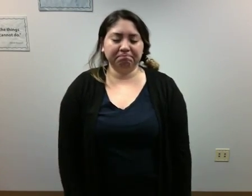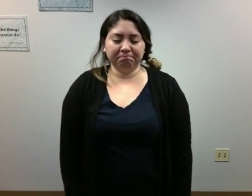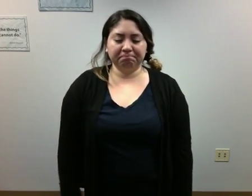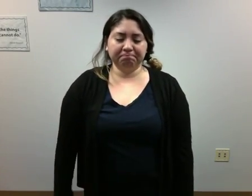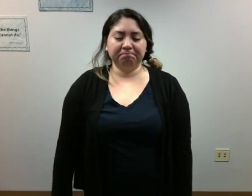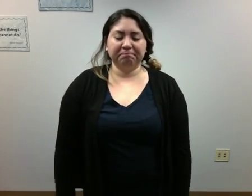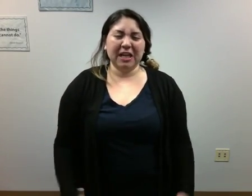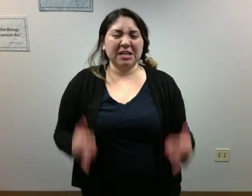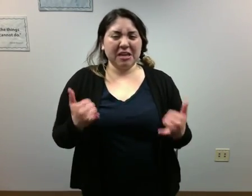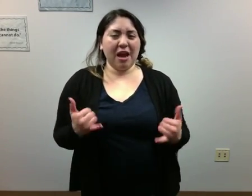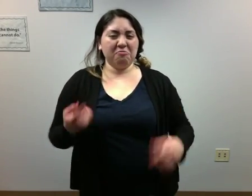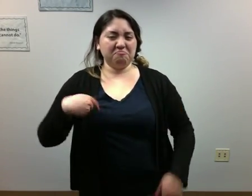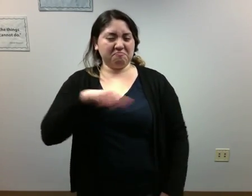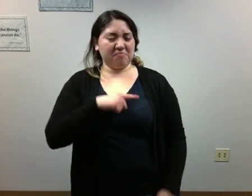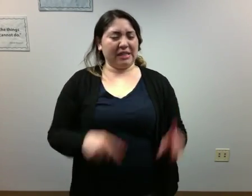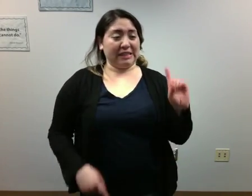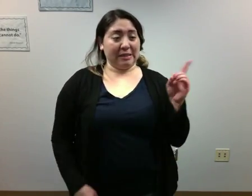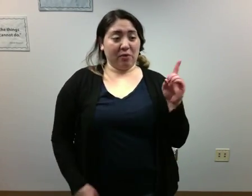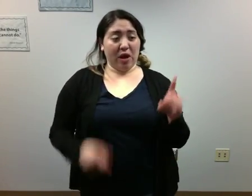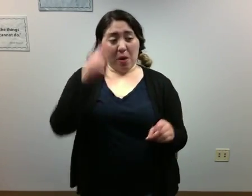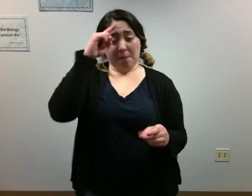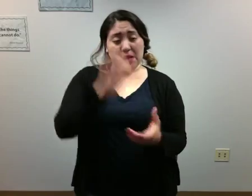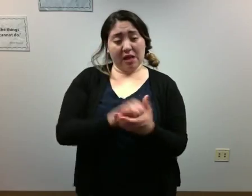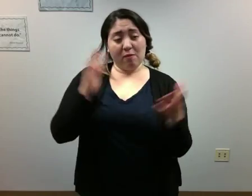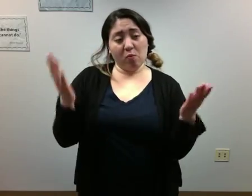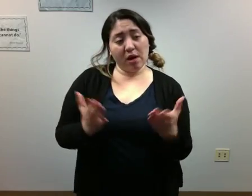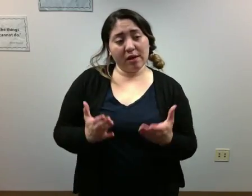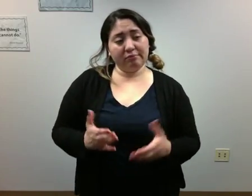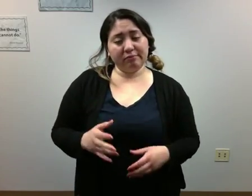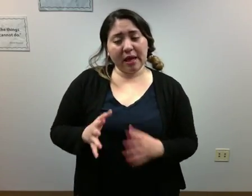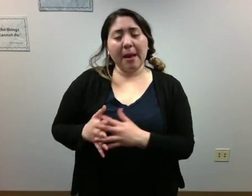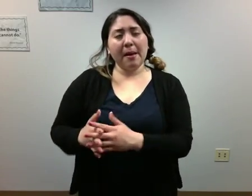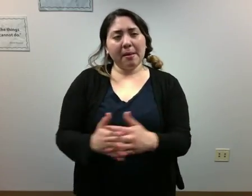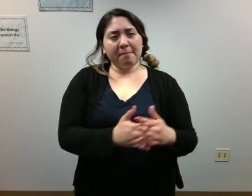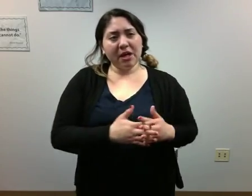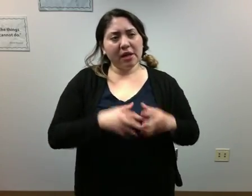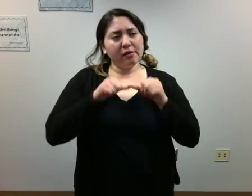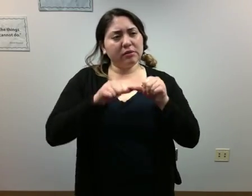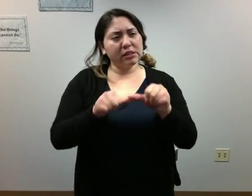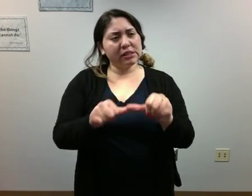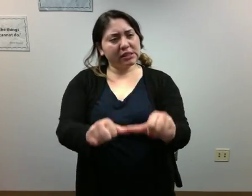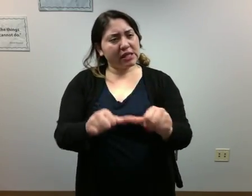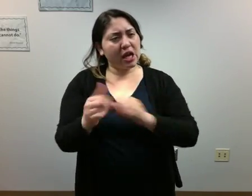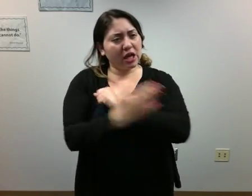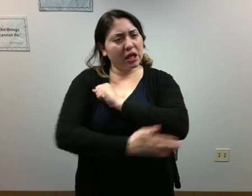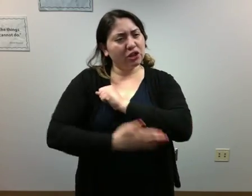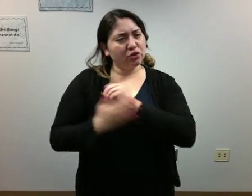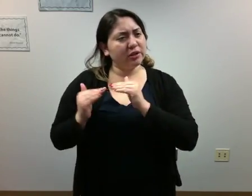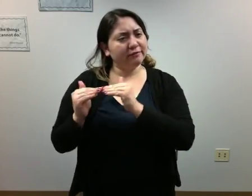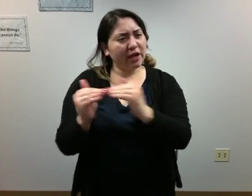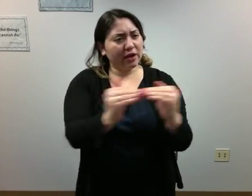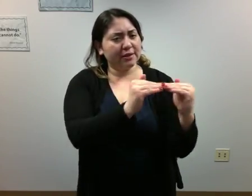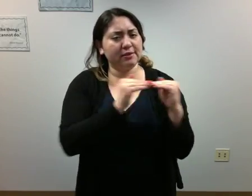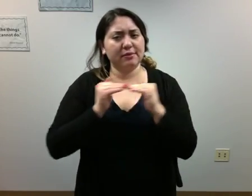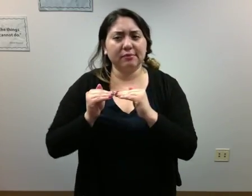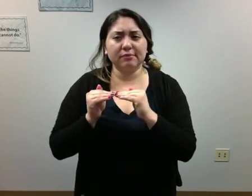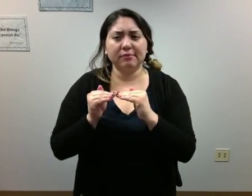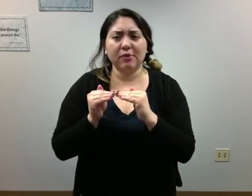Now, we Democrats believe that America is still a country of fair play, that we can come out of a